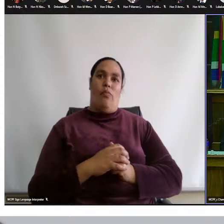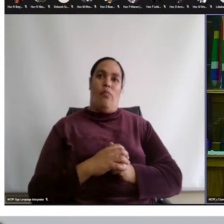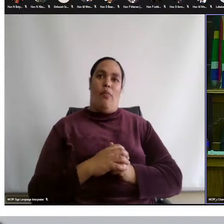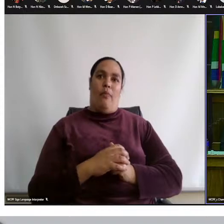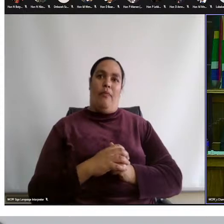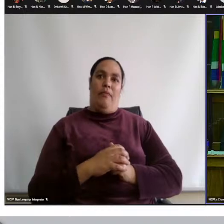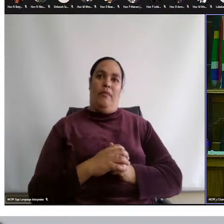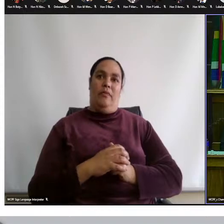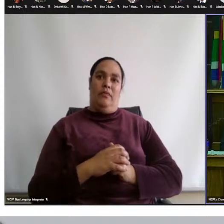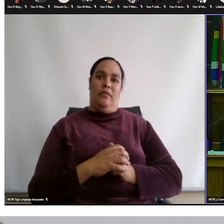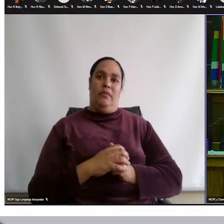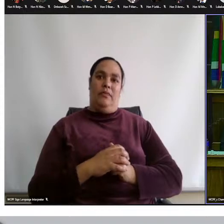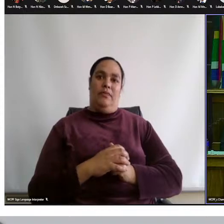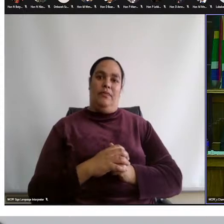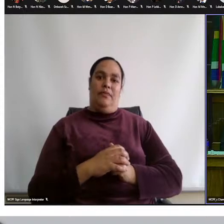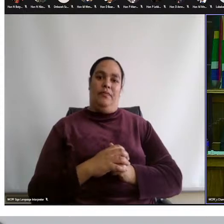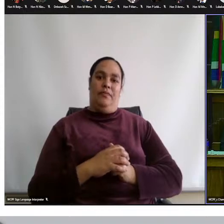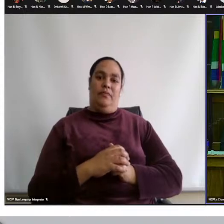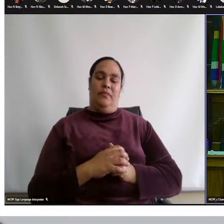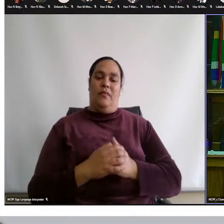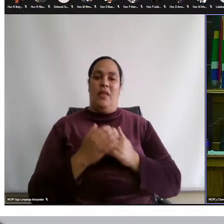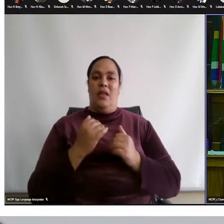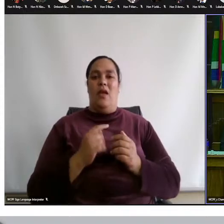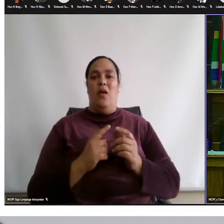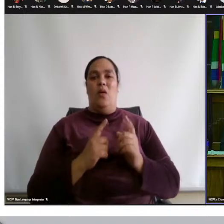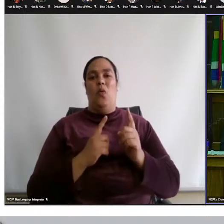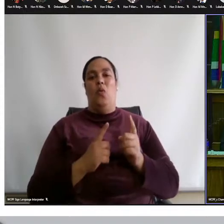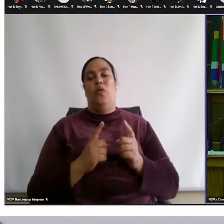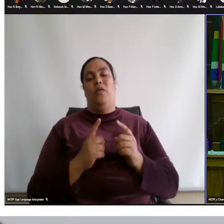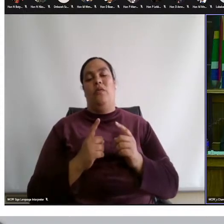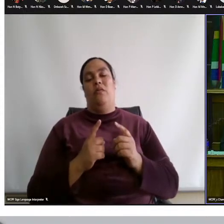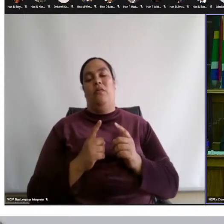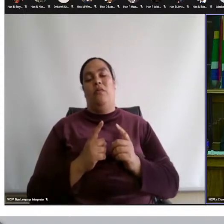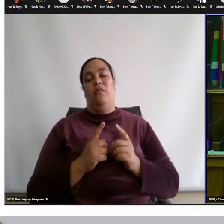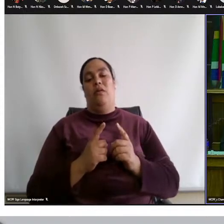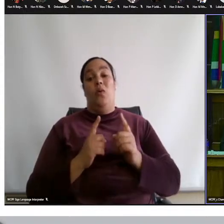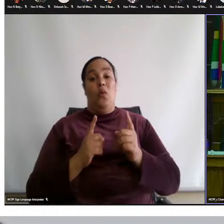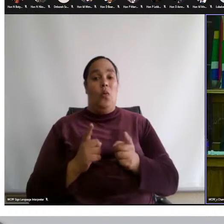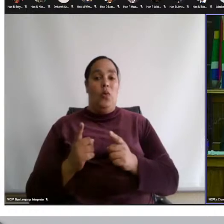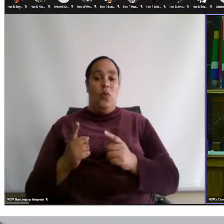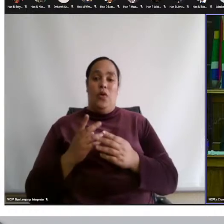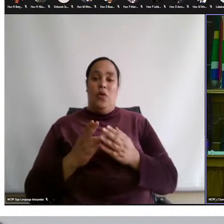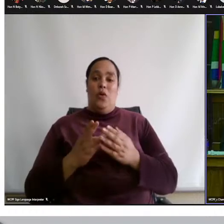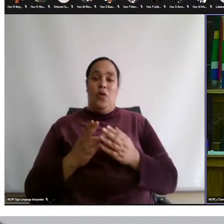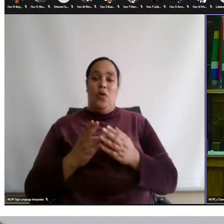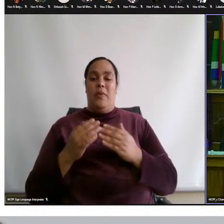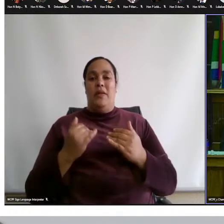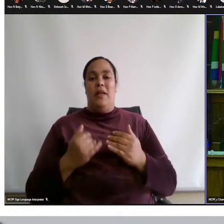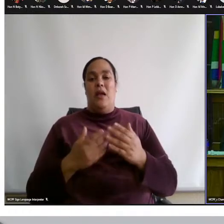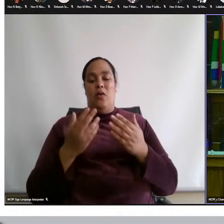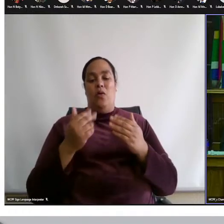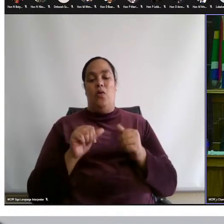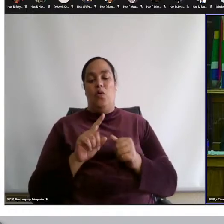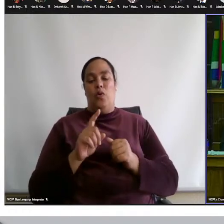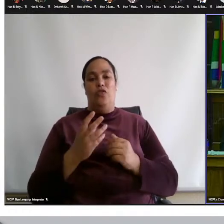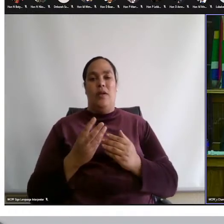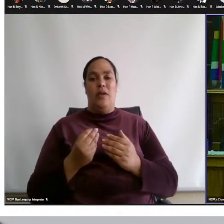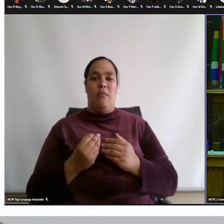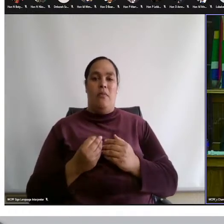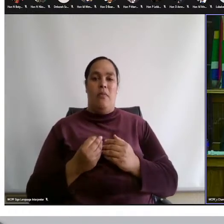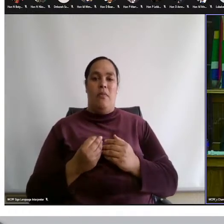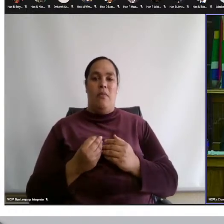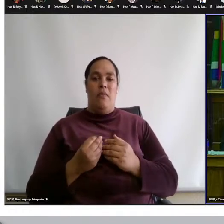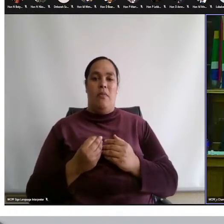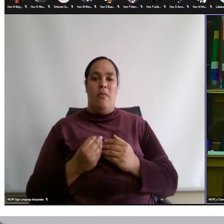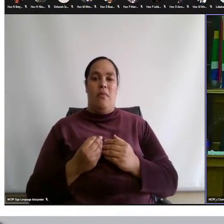Now, order, Honourable Members, be question number.